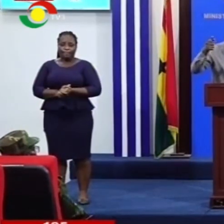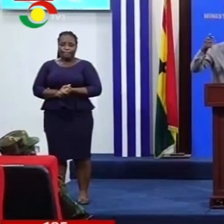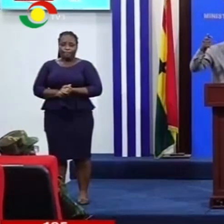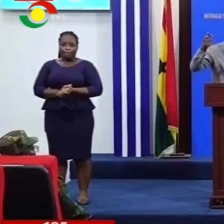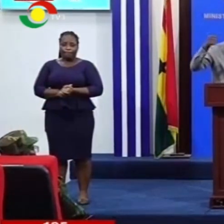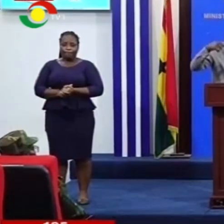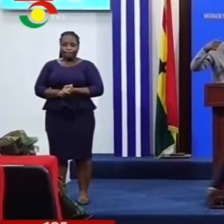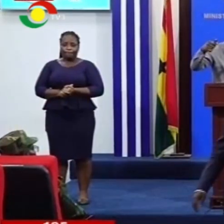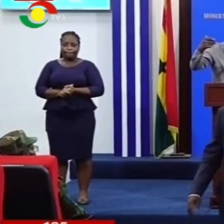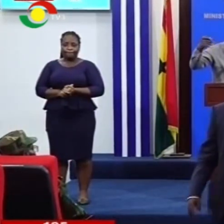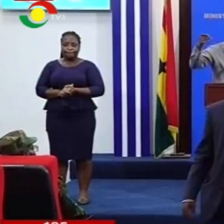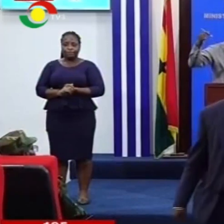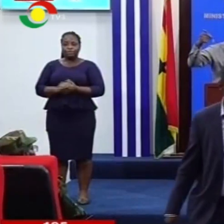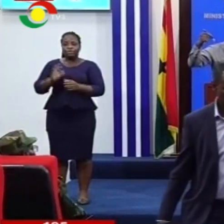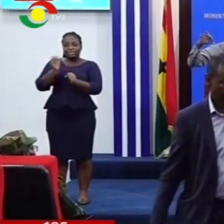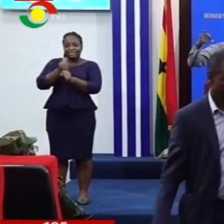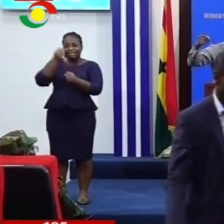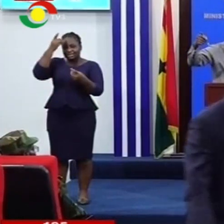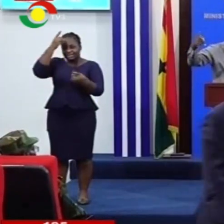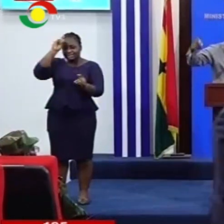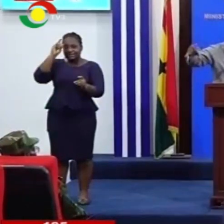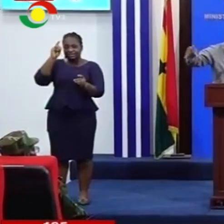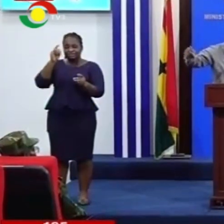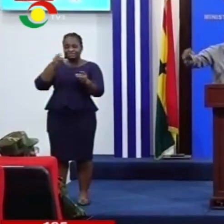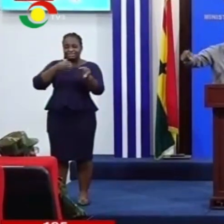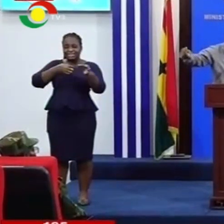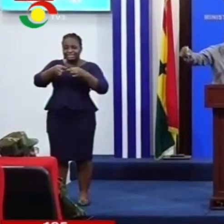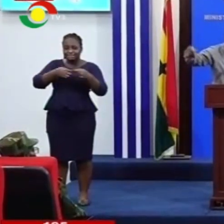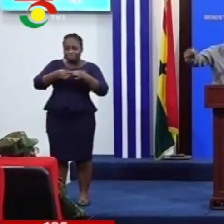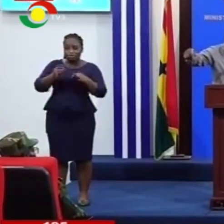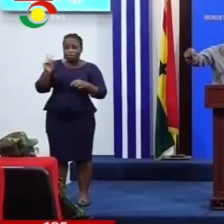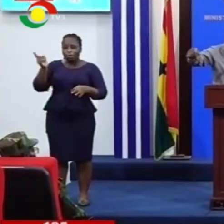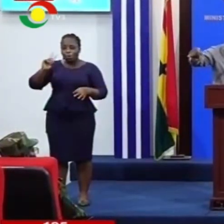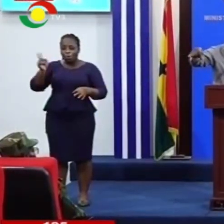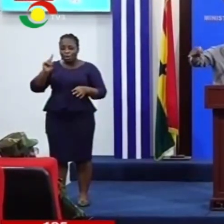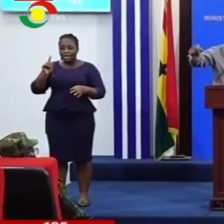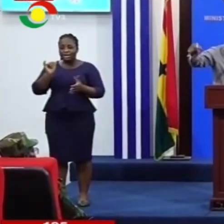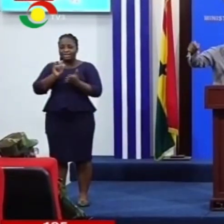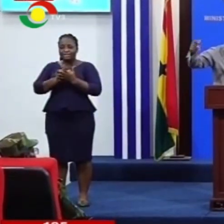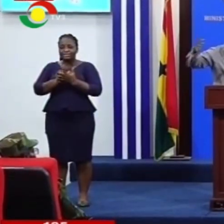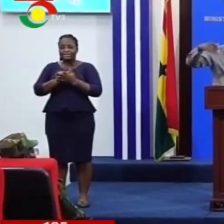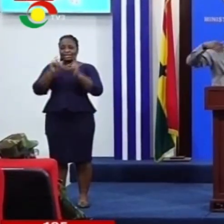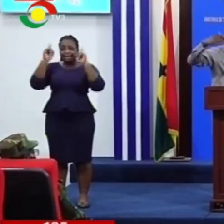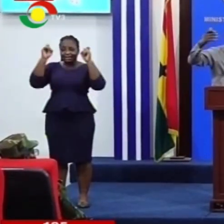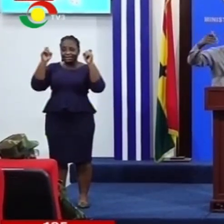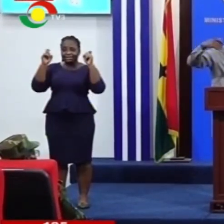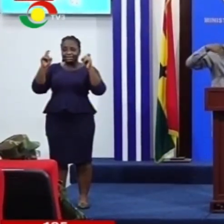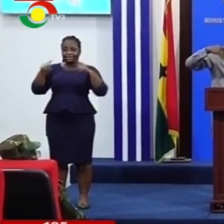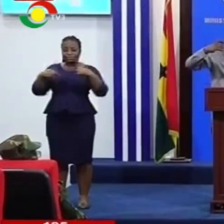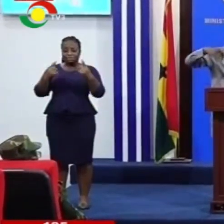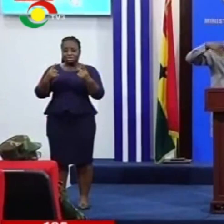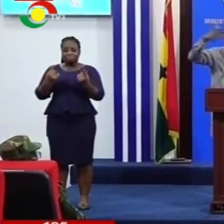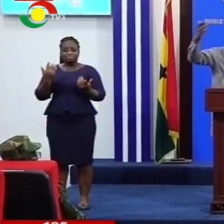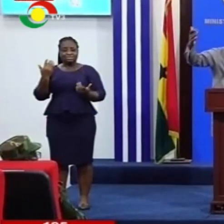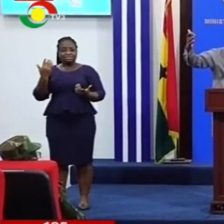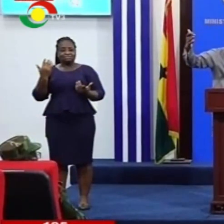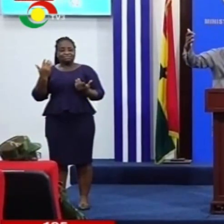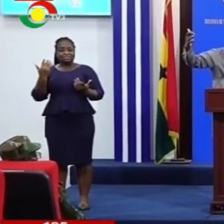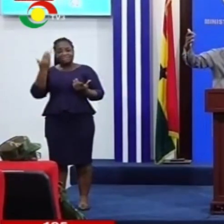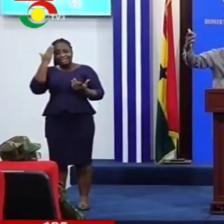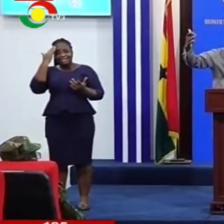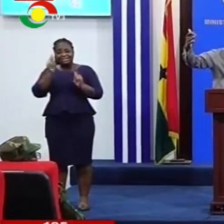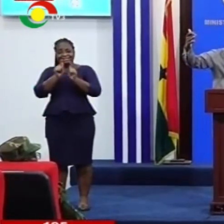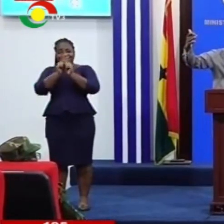we would take a decision on whether or not we can give some further details on where exactly these enhanced tests are going on. We have the view at this stage that the